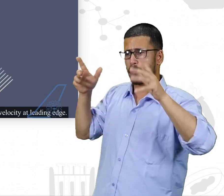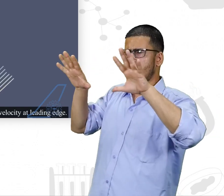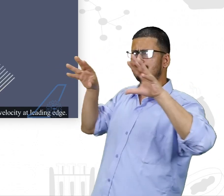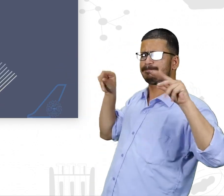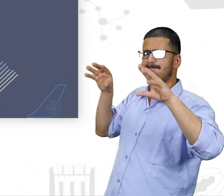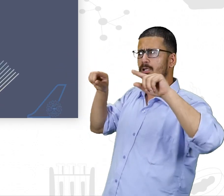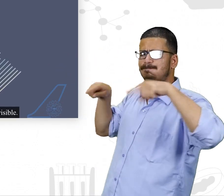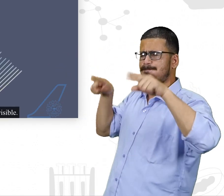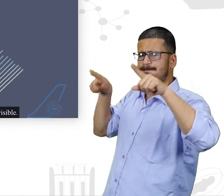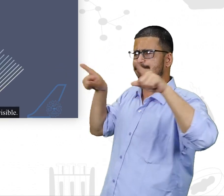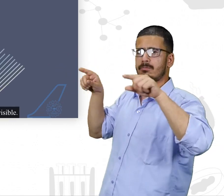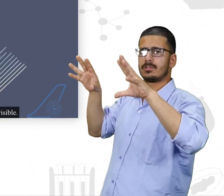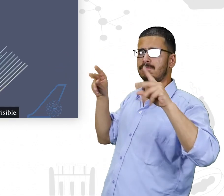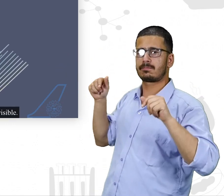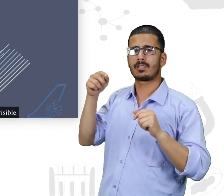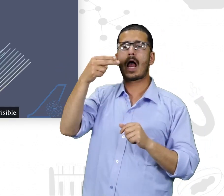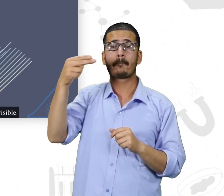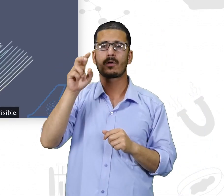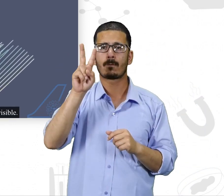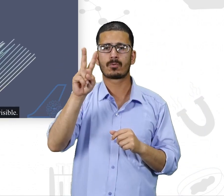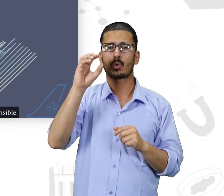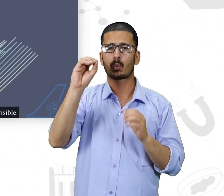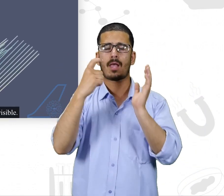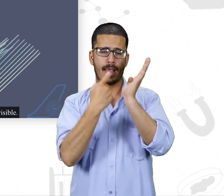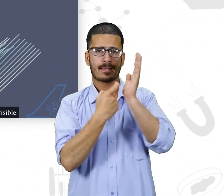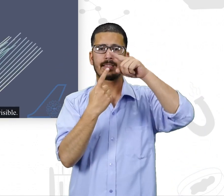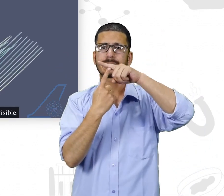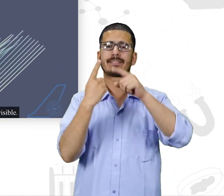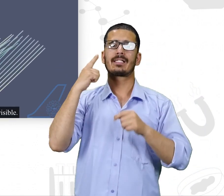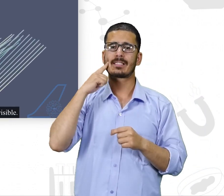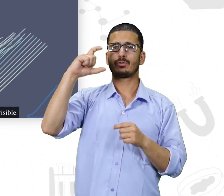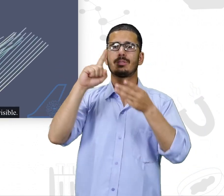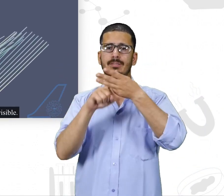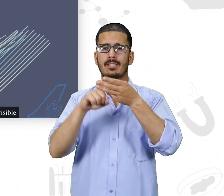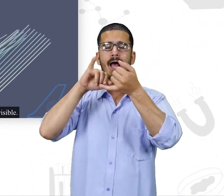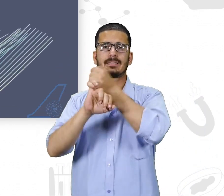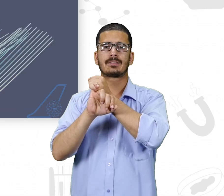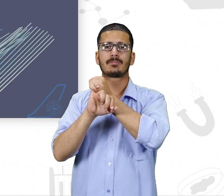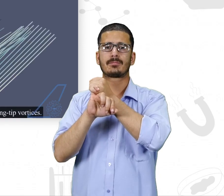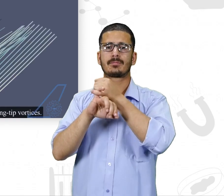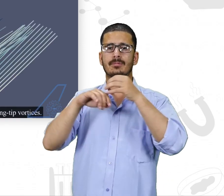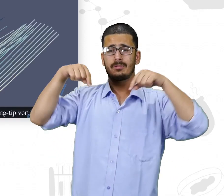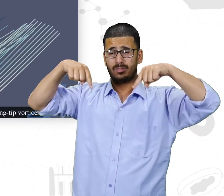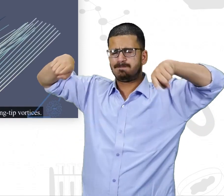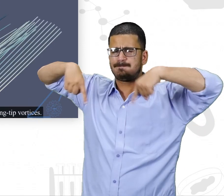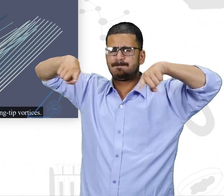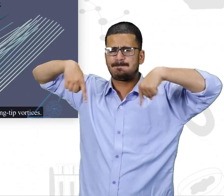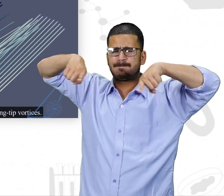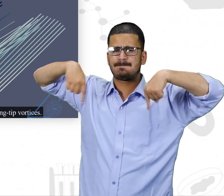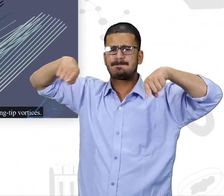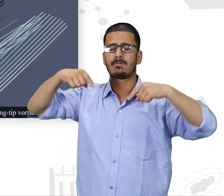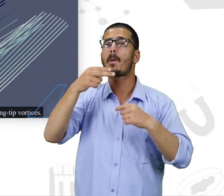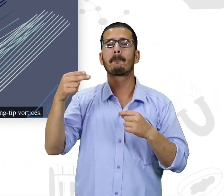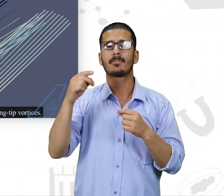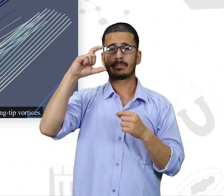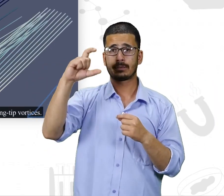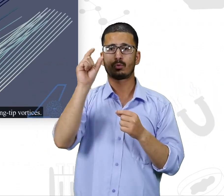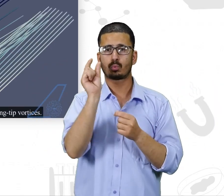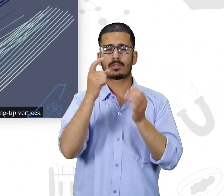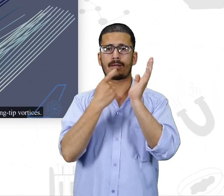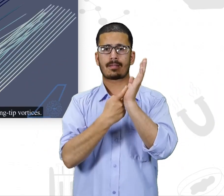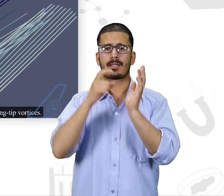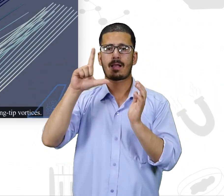leading edge. Very few streamlines entered into recirculation zone are also visible. Curling of streamlines can be seen clearly